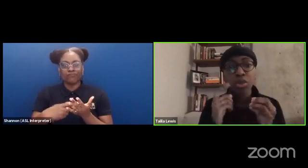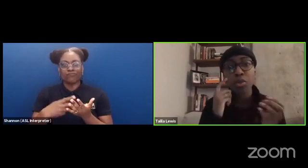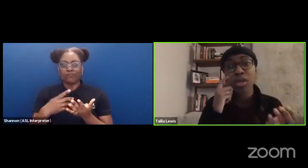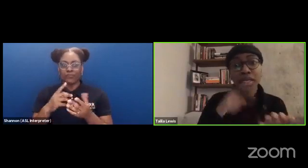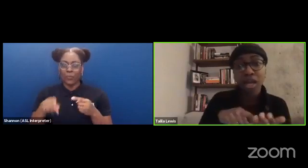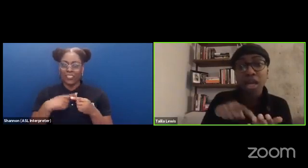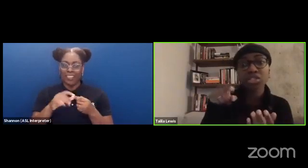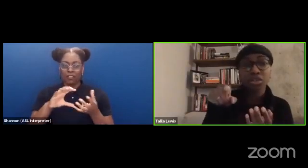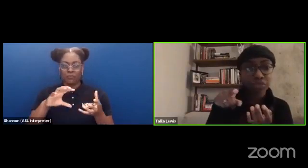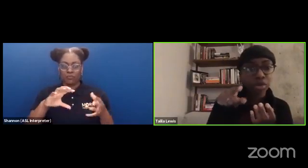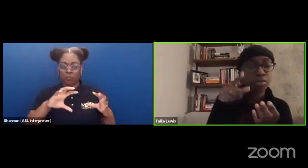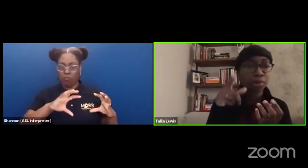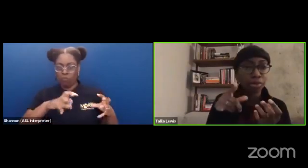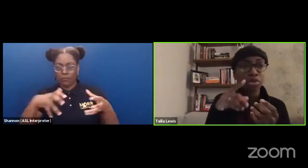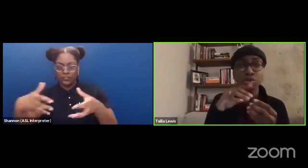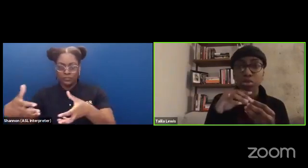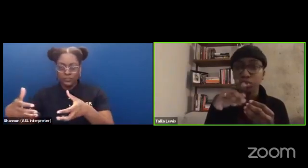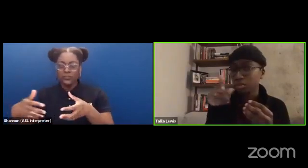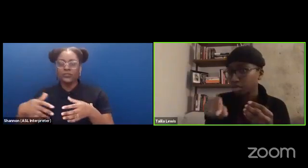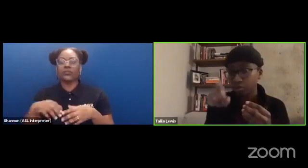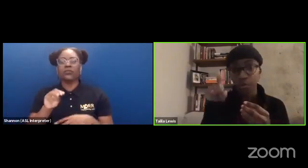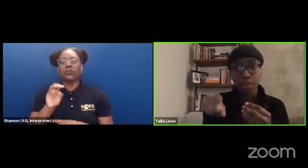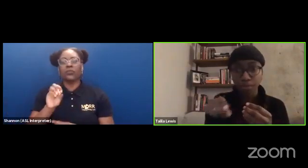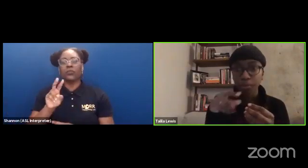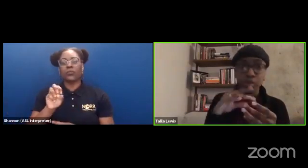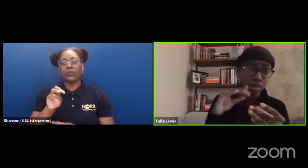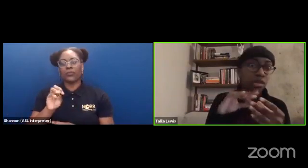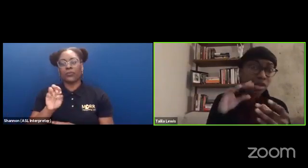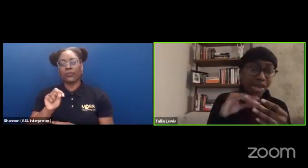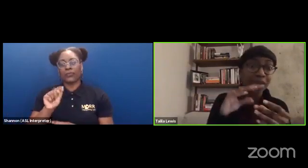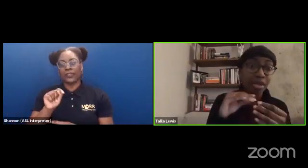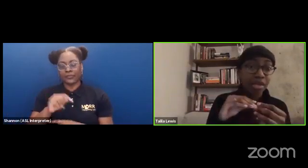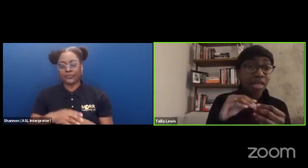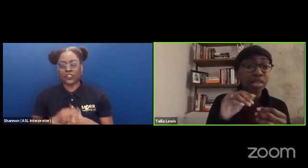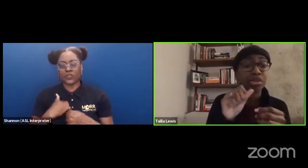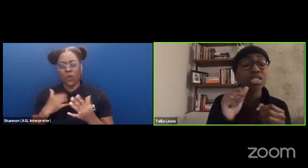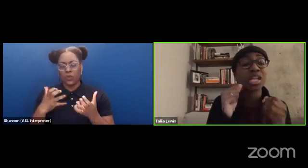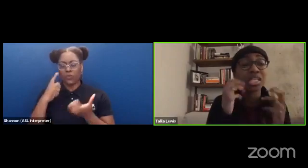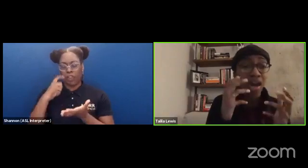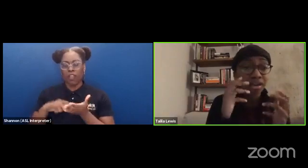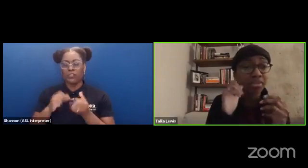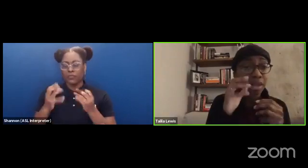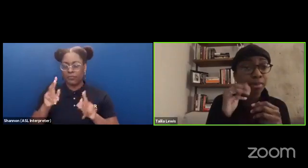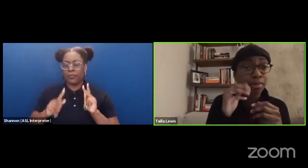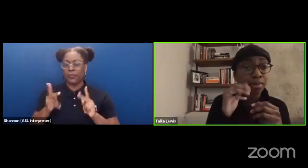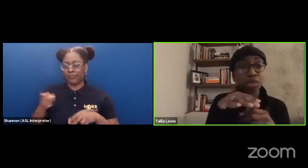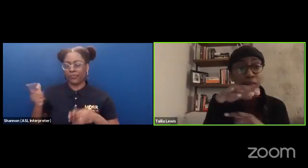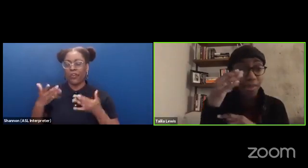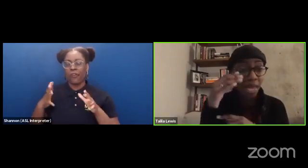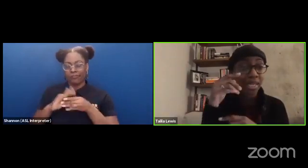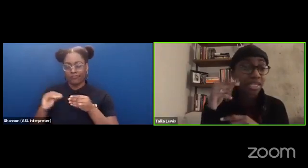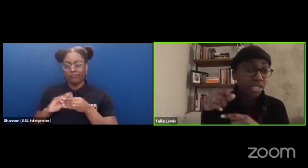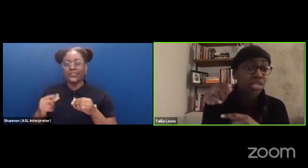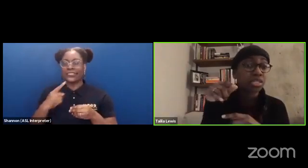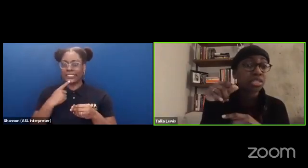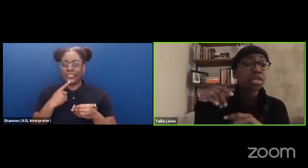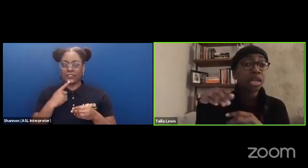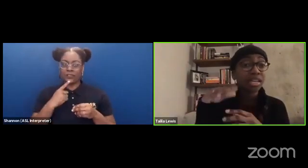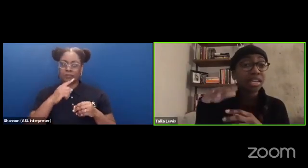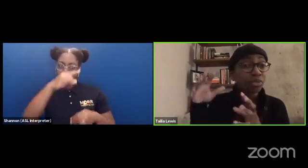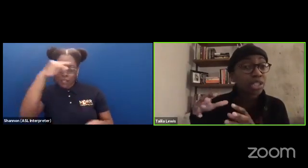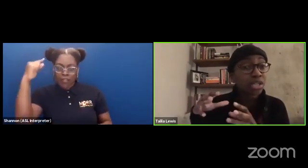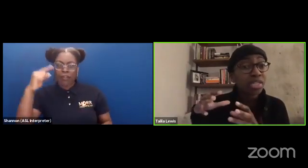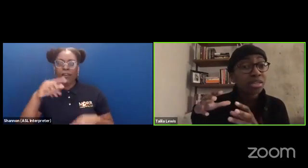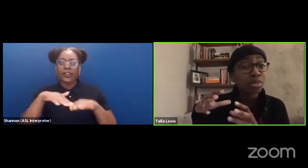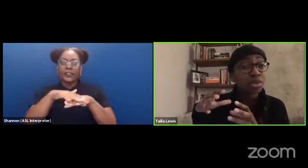there's a lot of ableism within Black, Indigenous, negatively racialized communities. I encourage you all to do your own study of folks